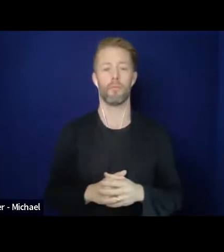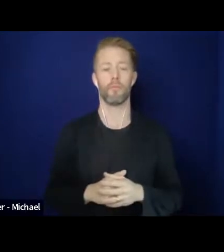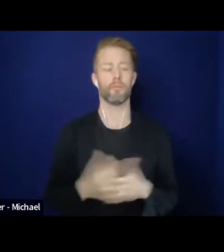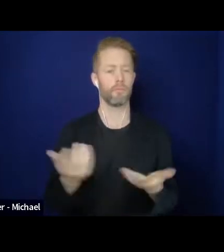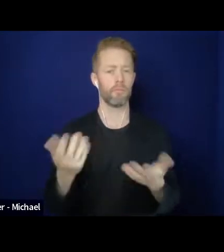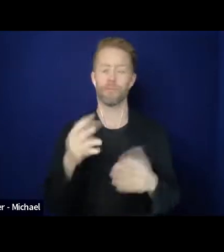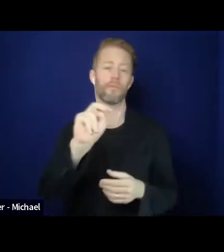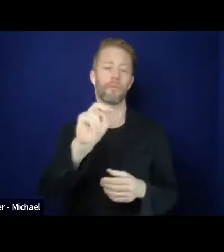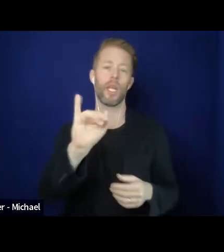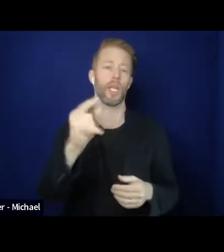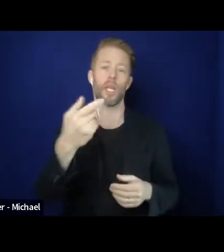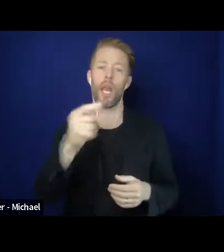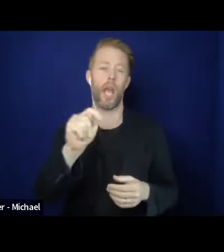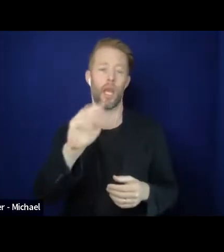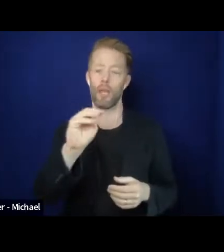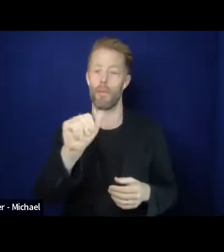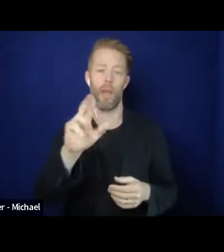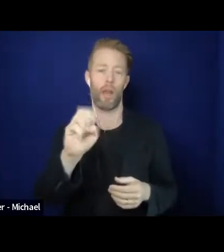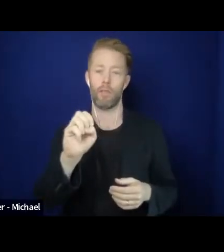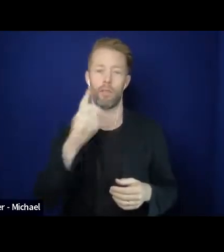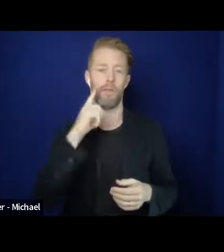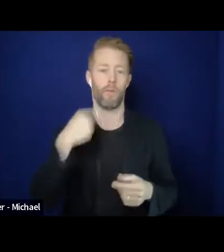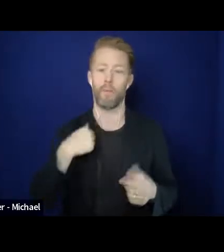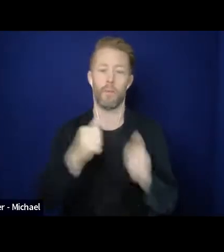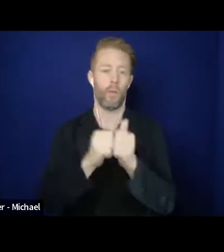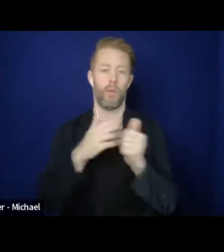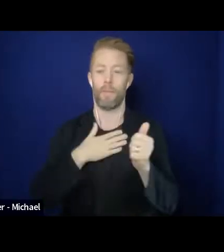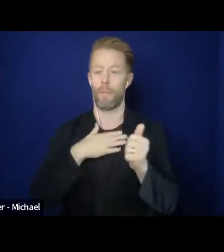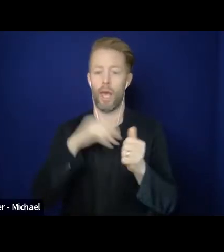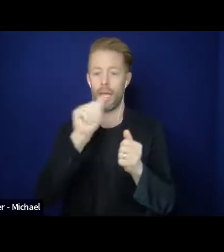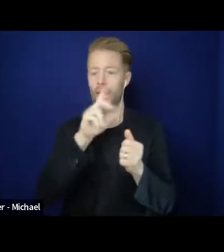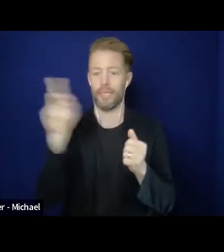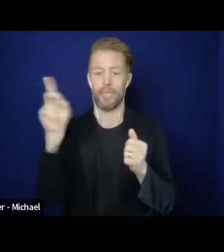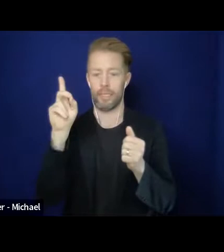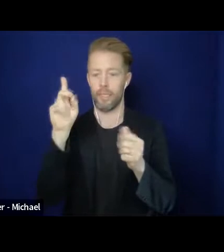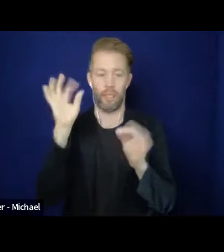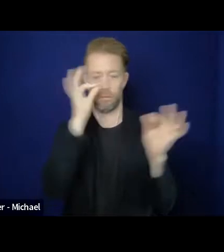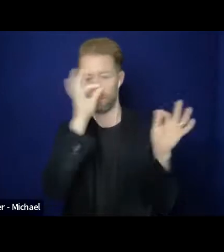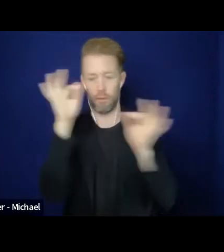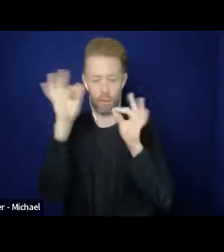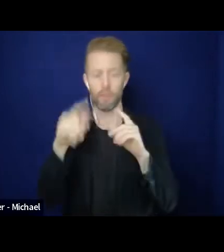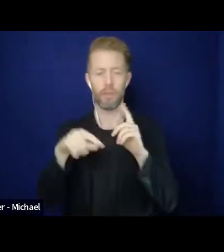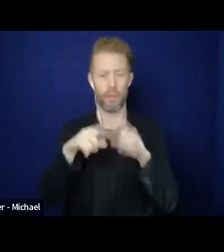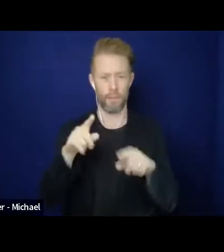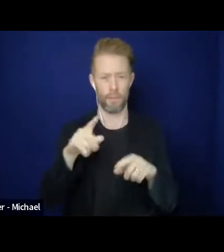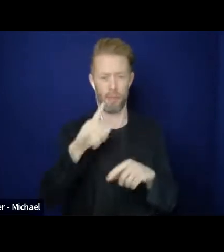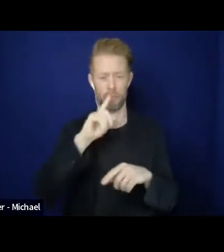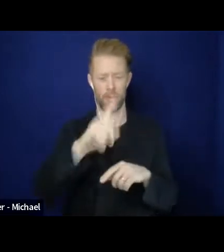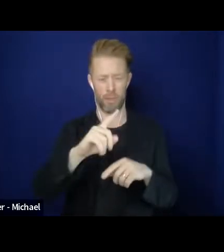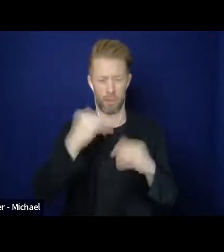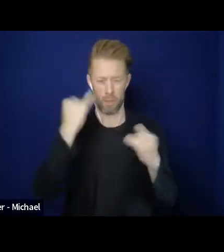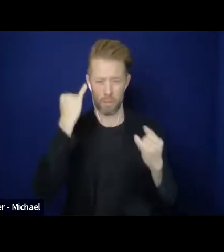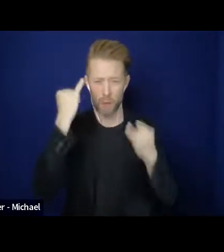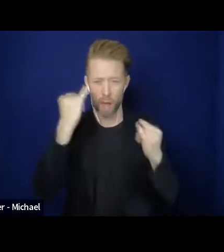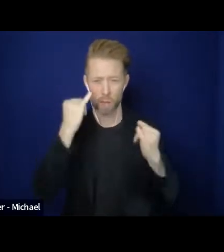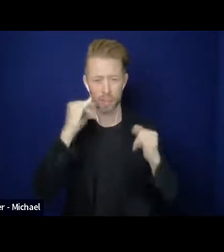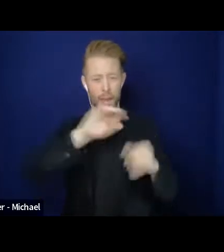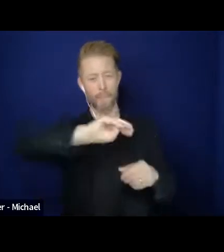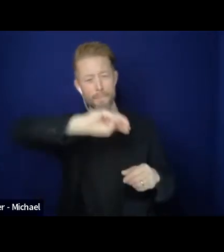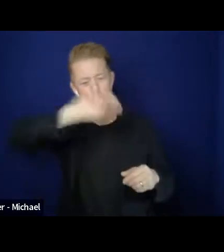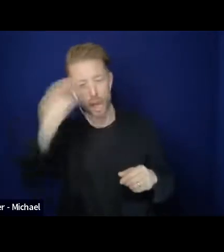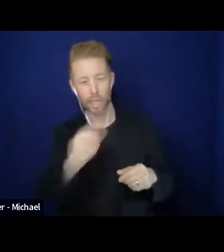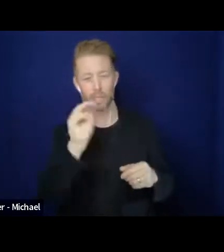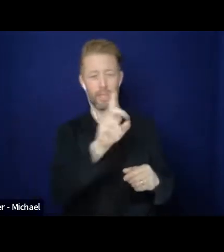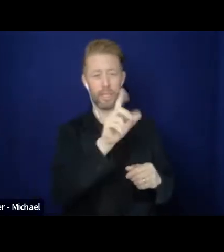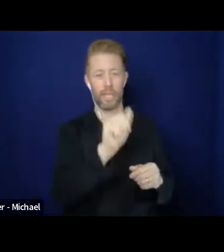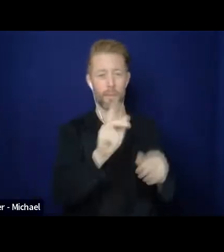to me and my ADD, but it's also a nightmare for the millions of disabled people and workers